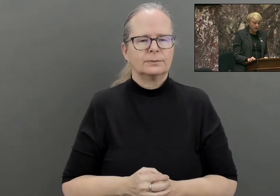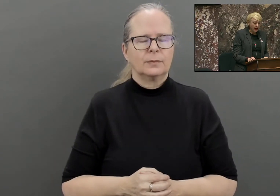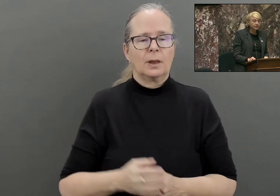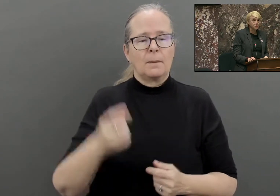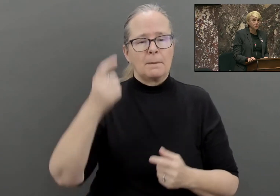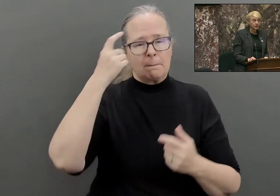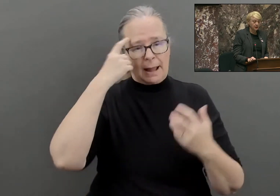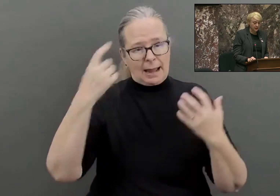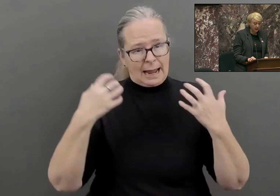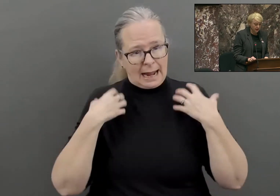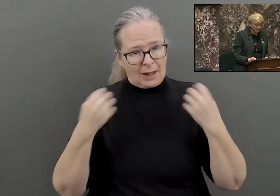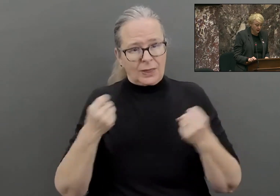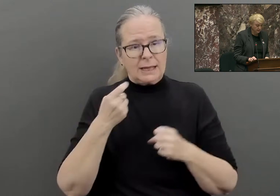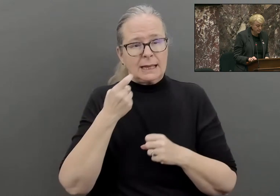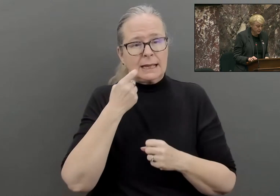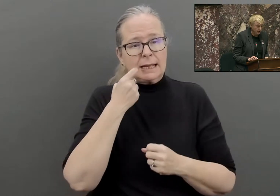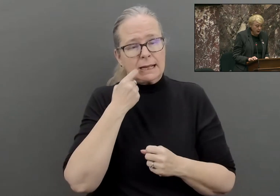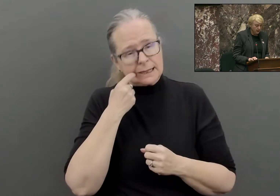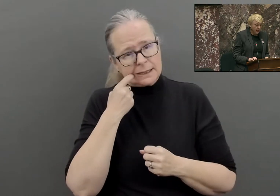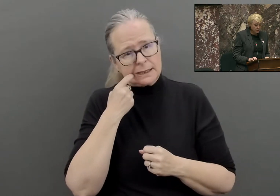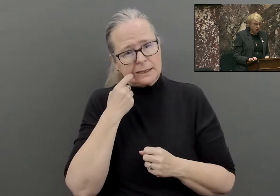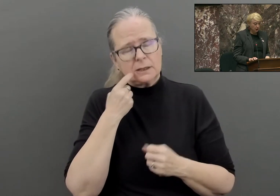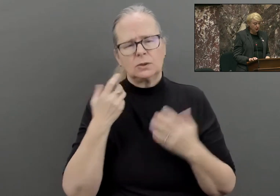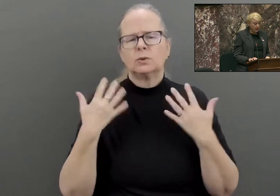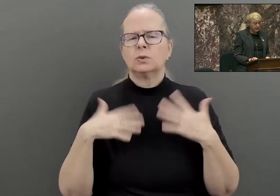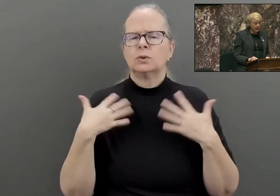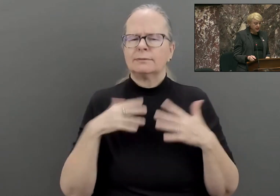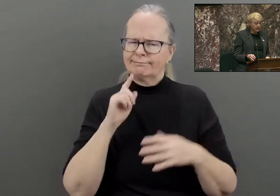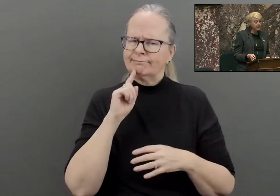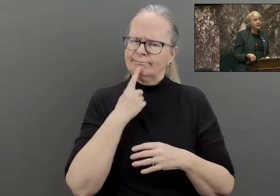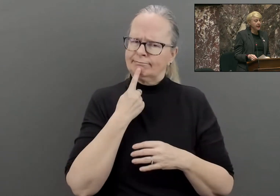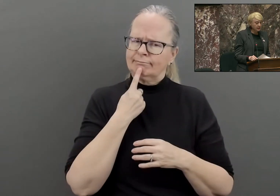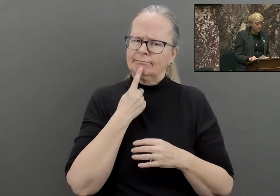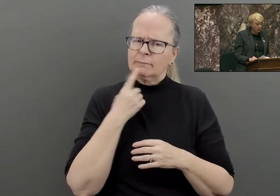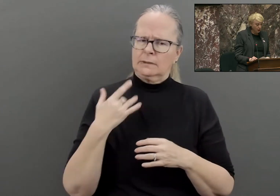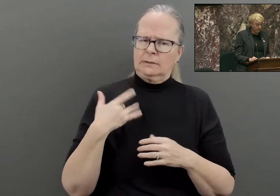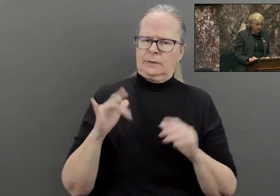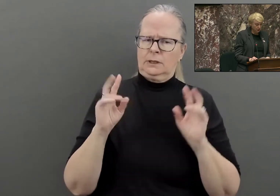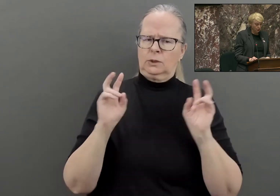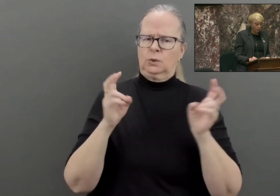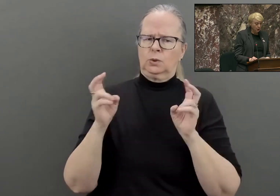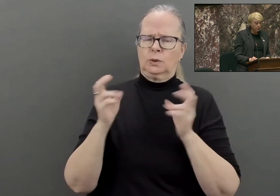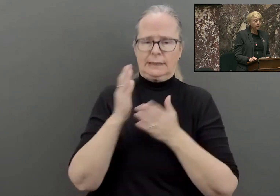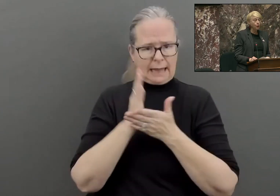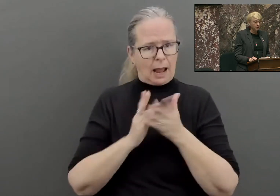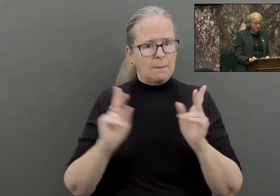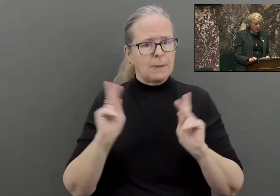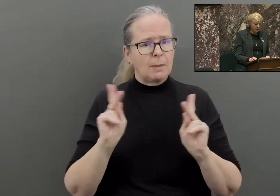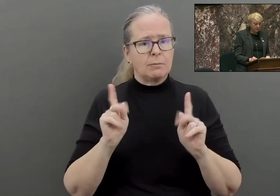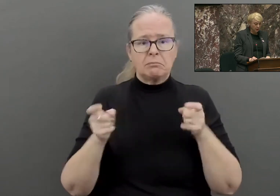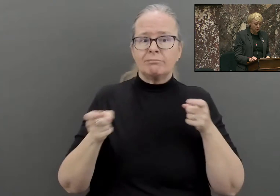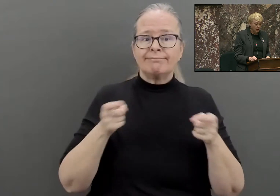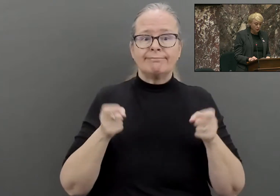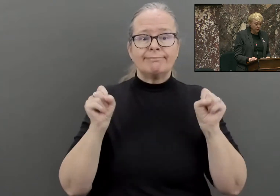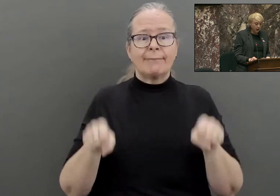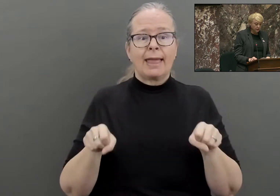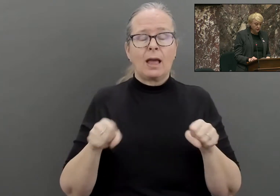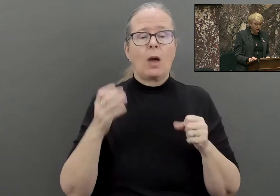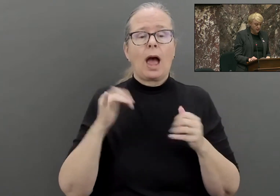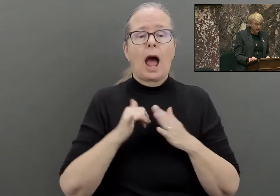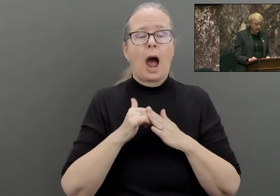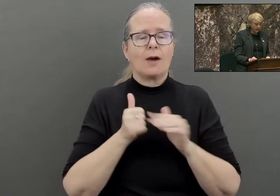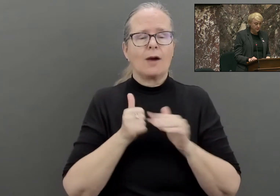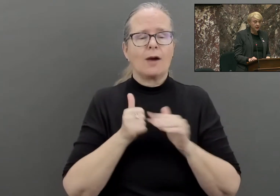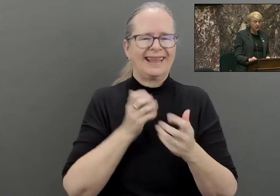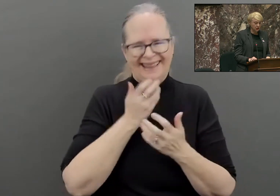some, laughter is a lifeline. Last year, I attended a stand-up comedy show performed by people recovering